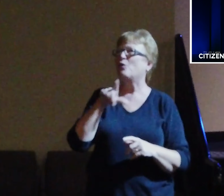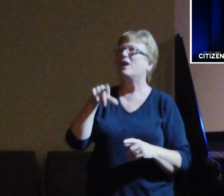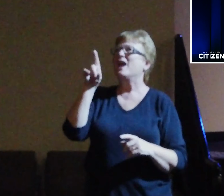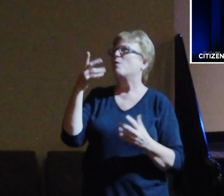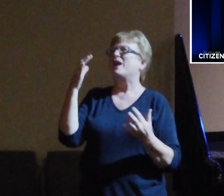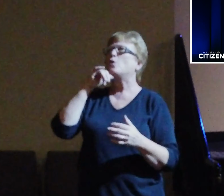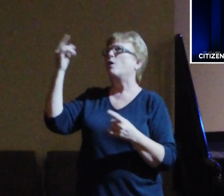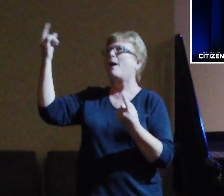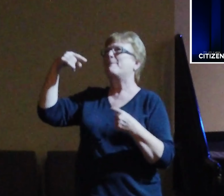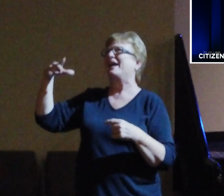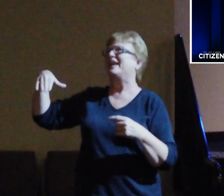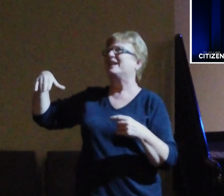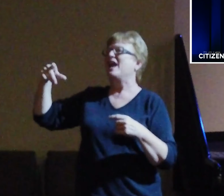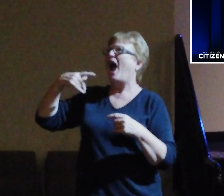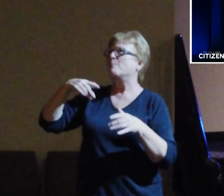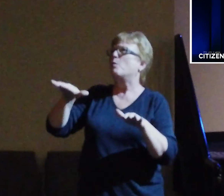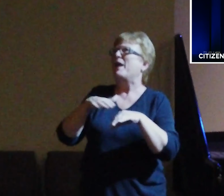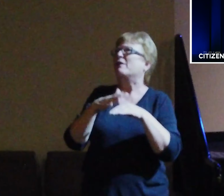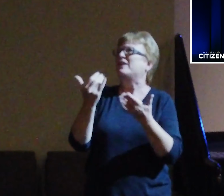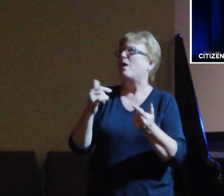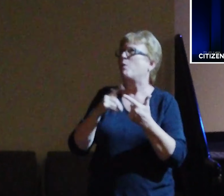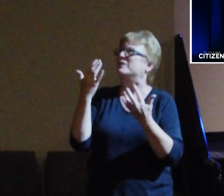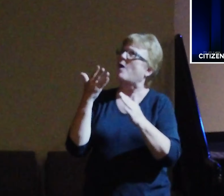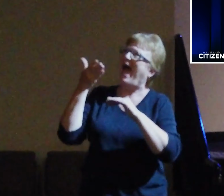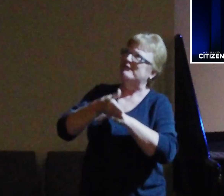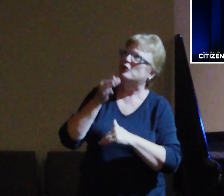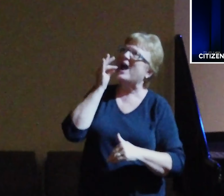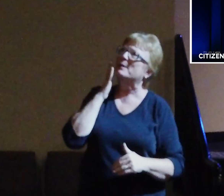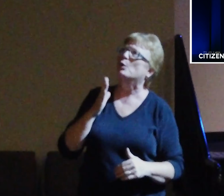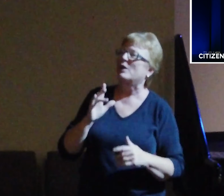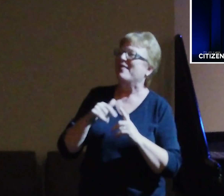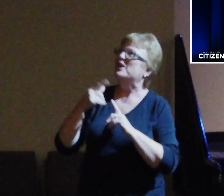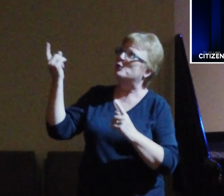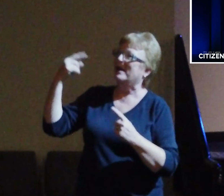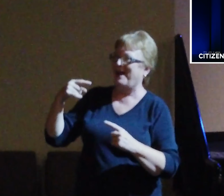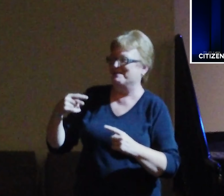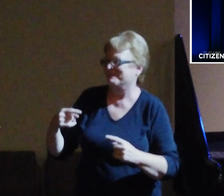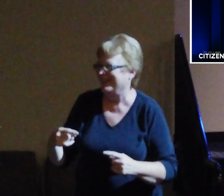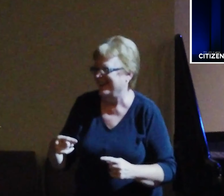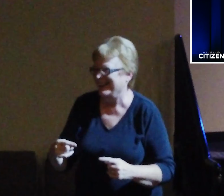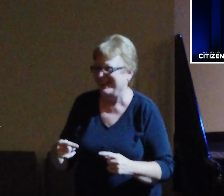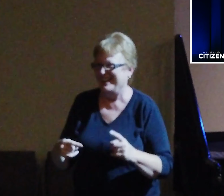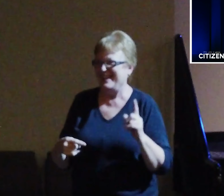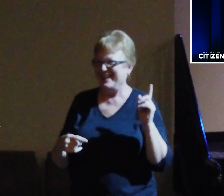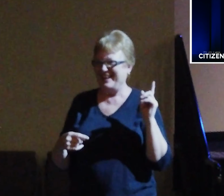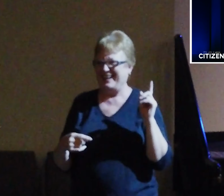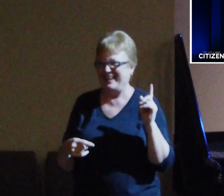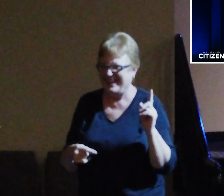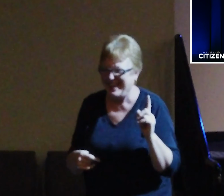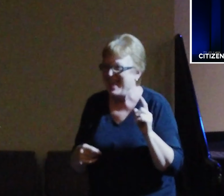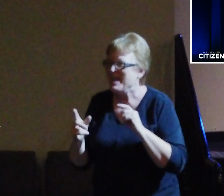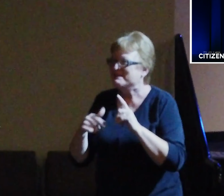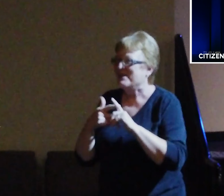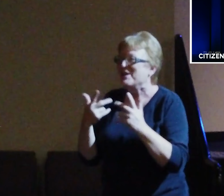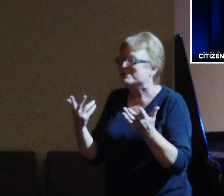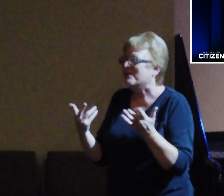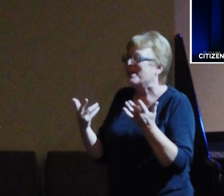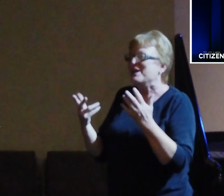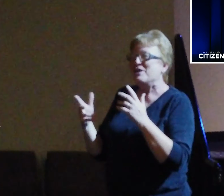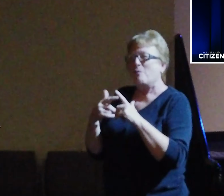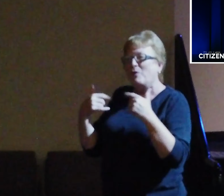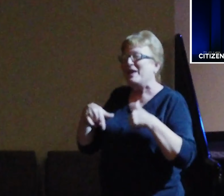But seriously though, when the pressure's on and we're facing battle against battle against those who oppose us because we are Christians,